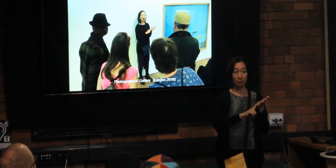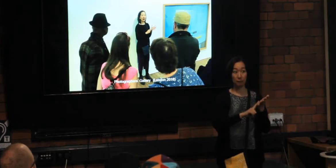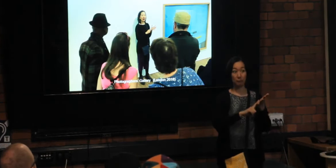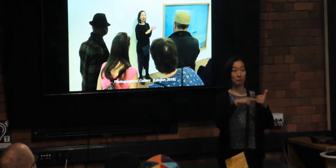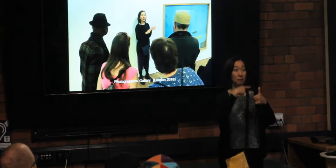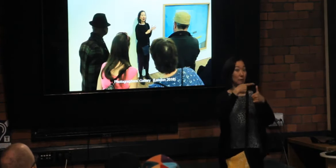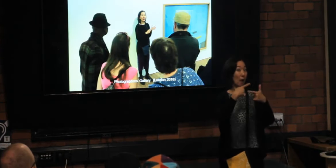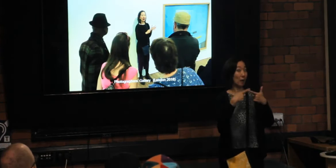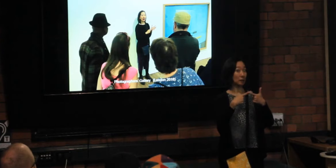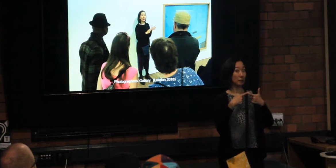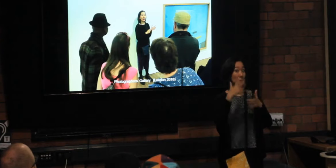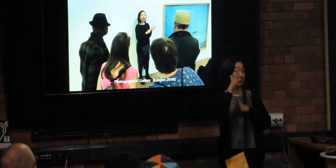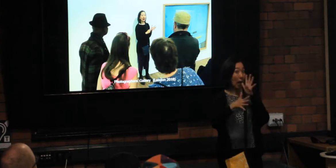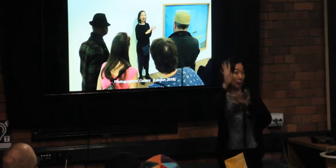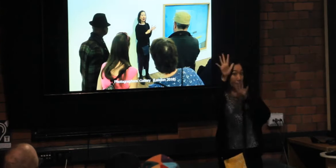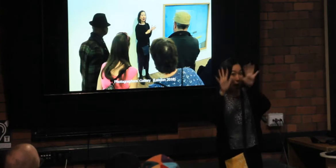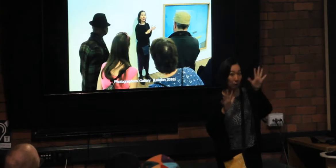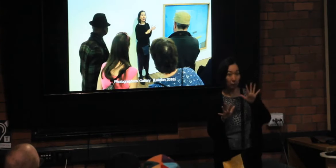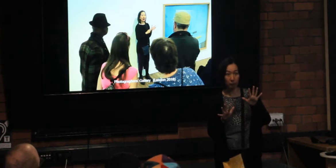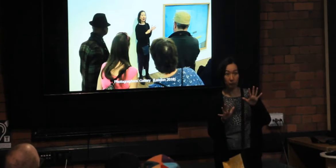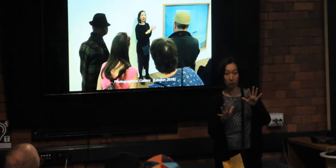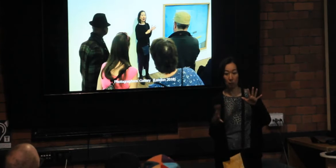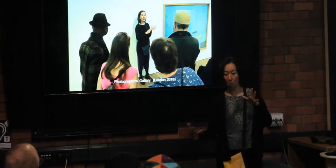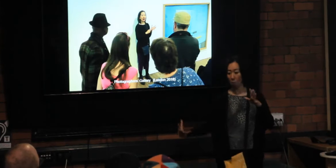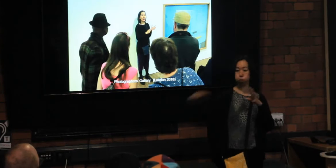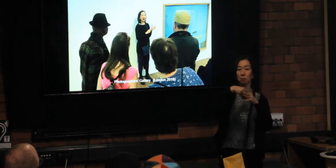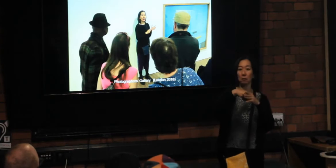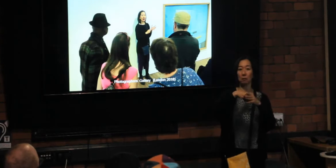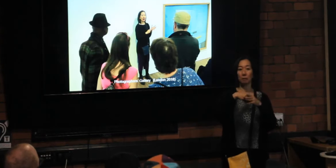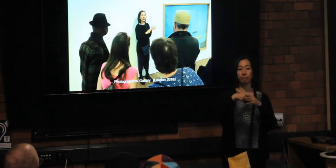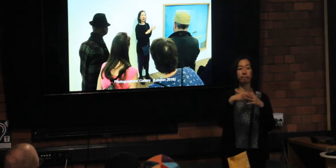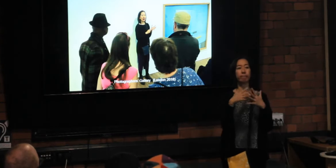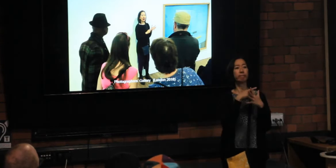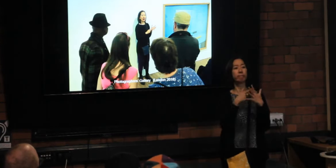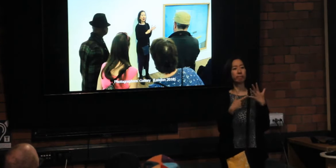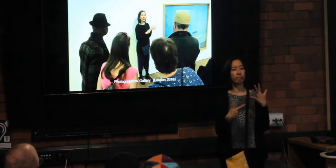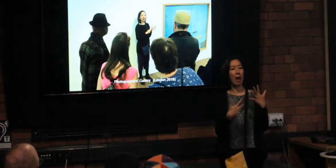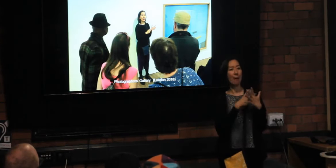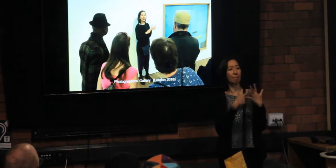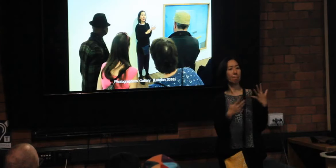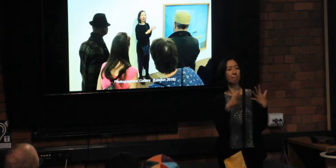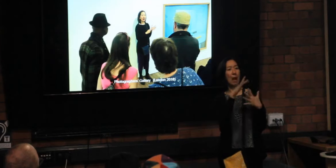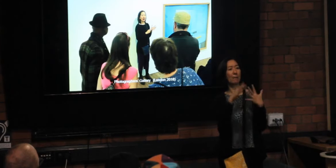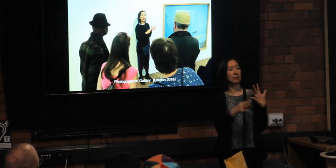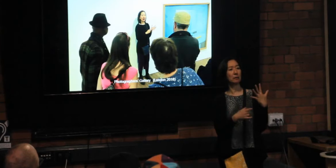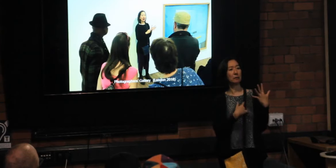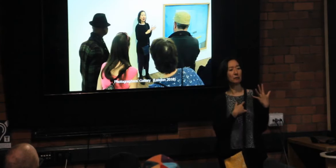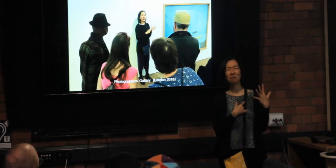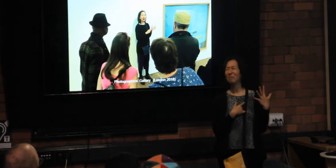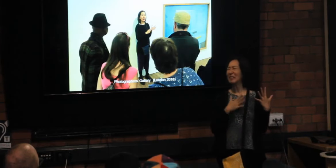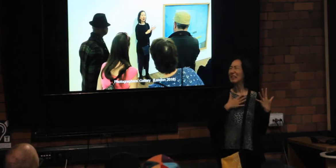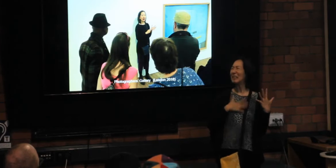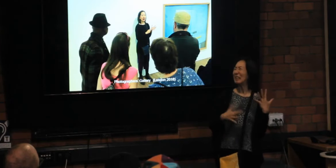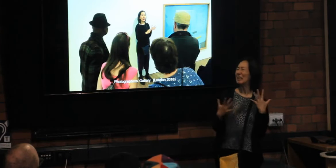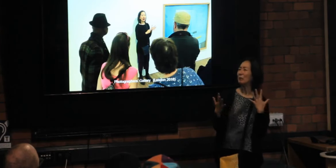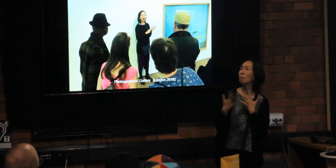performance? Obviously, there is BSL, British Sign Language, there is sign mime as a form, and I wanted to